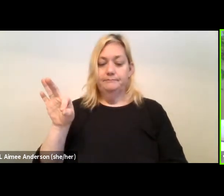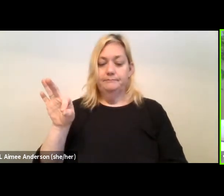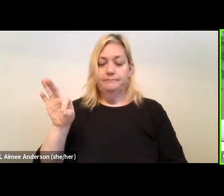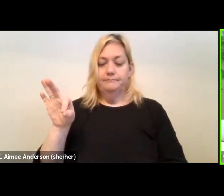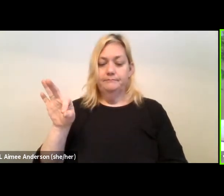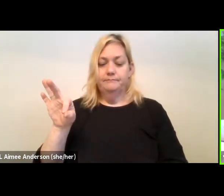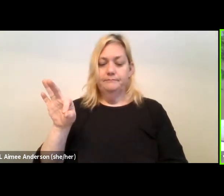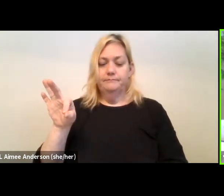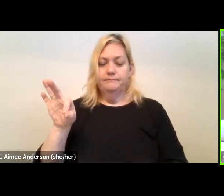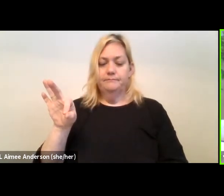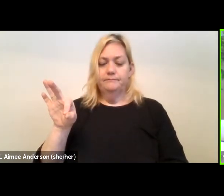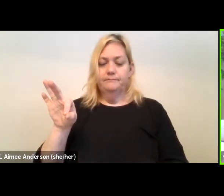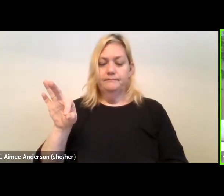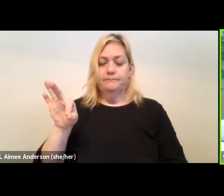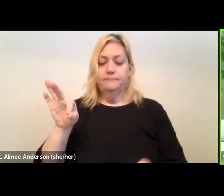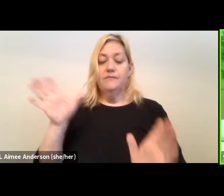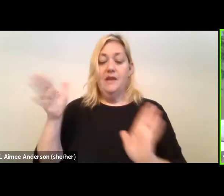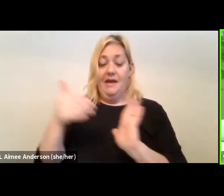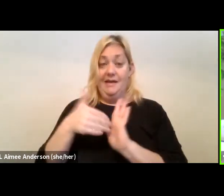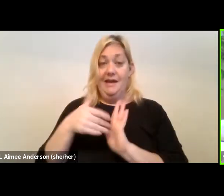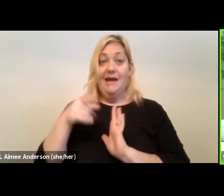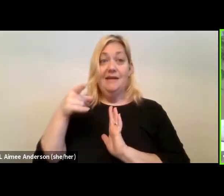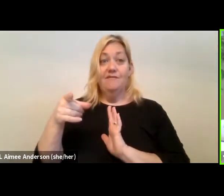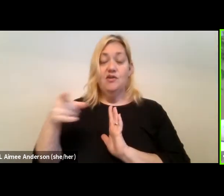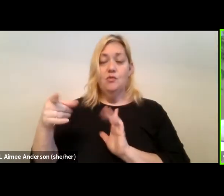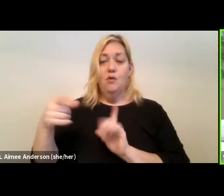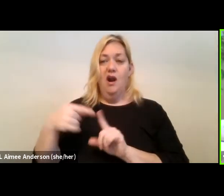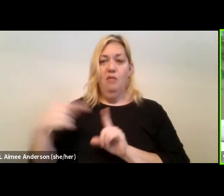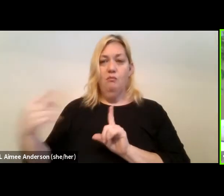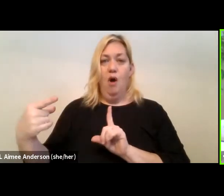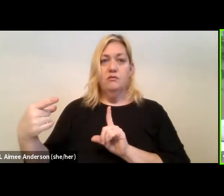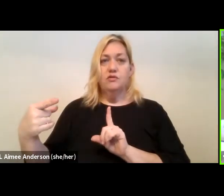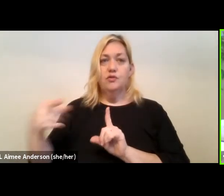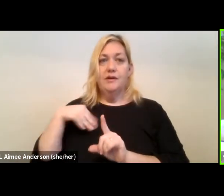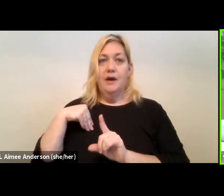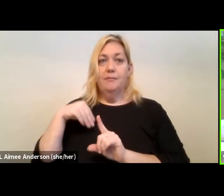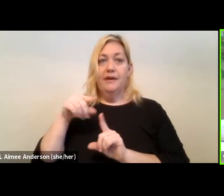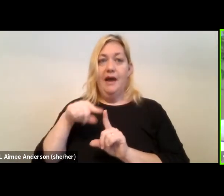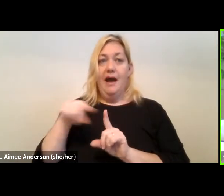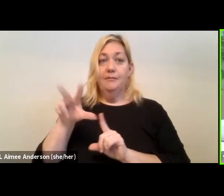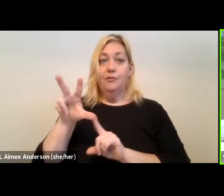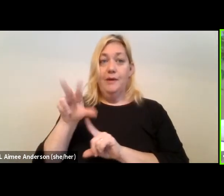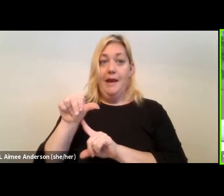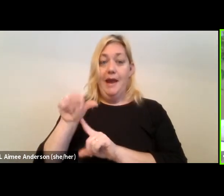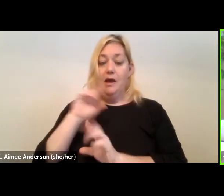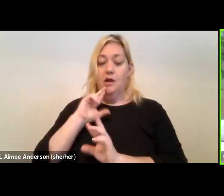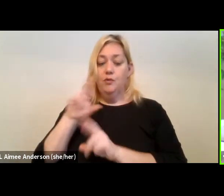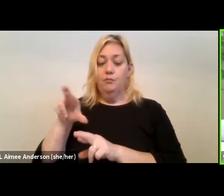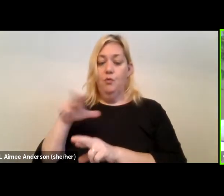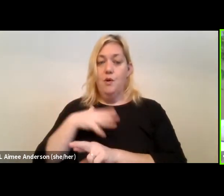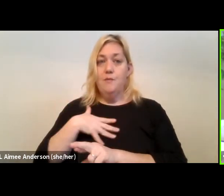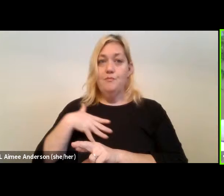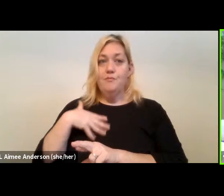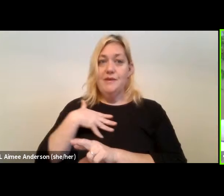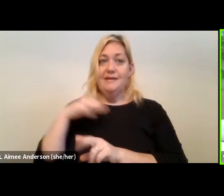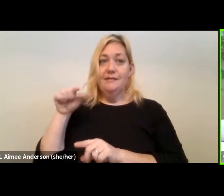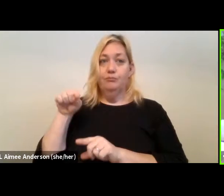Again, for those of you on the phone, if you are opposed to adopting item 3A on the report, please dial